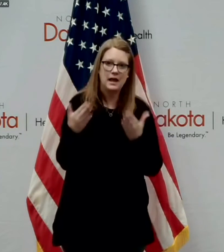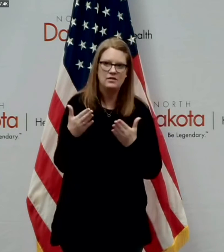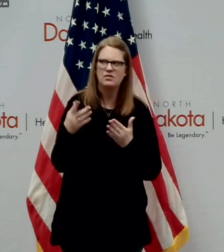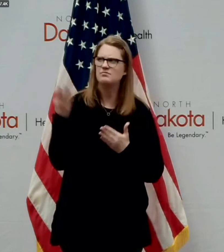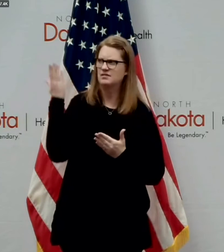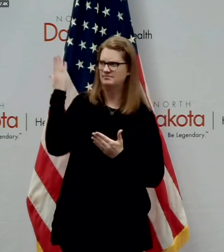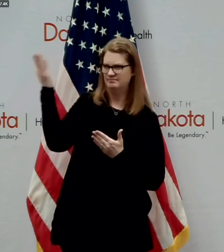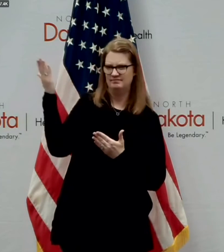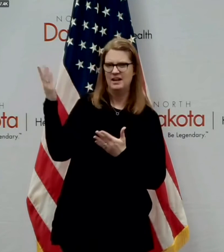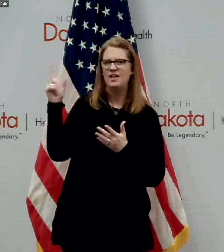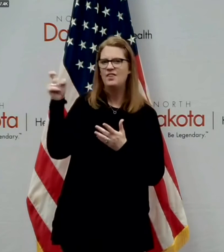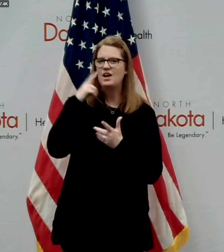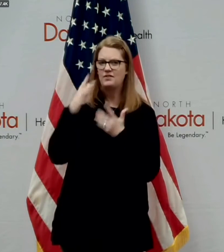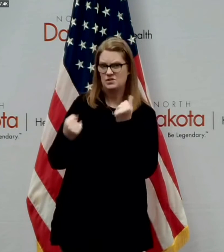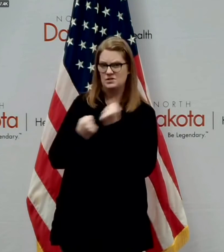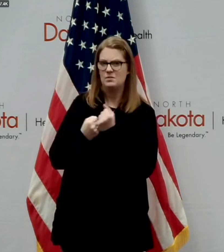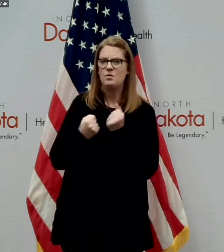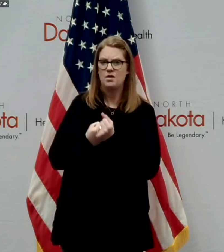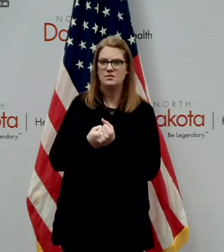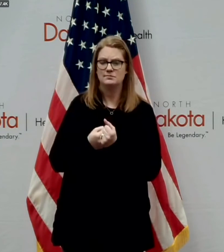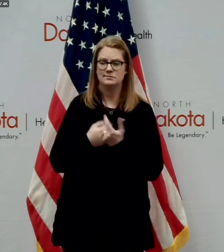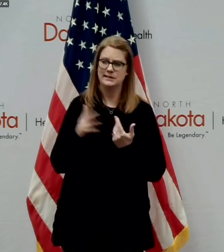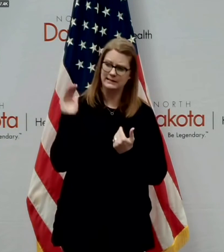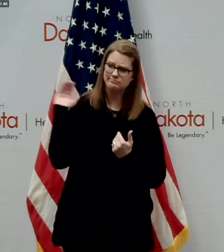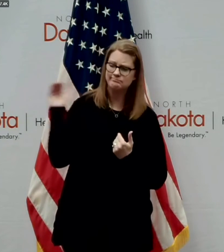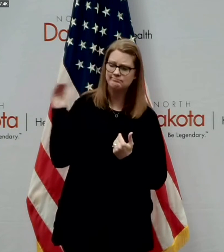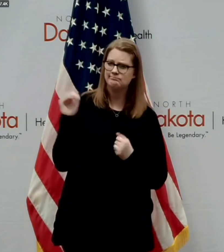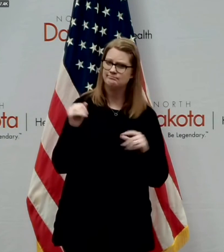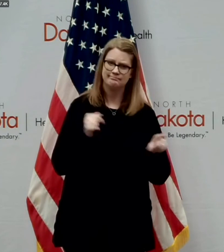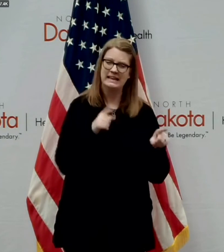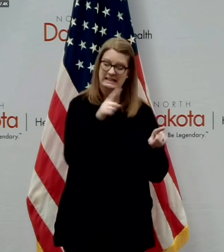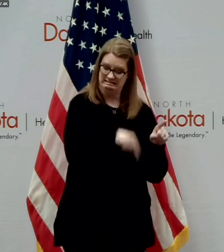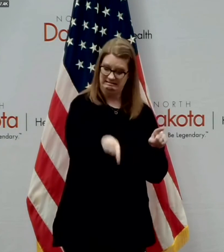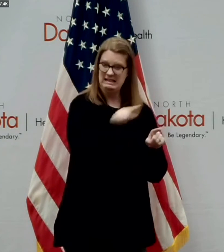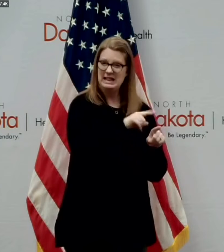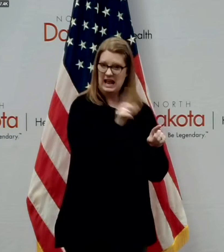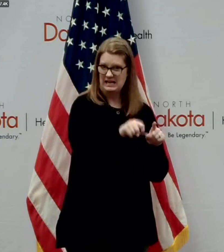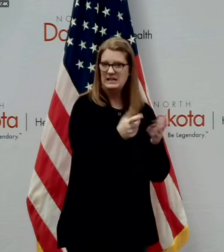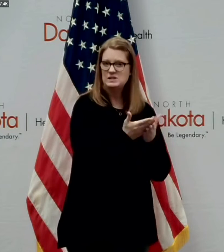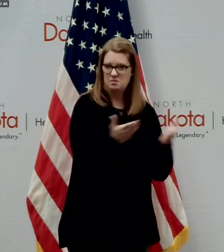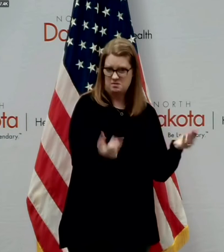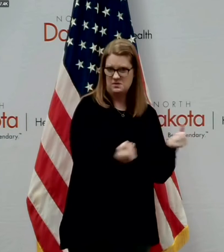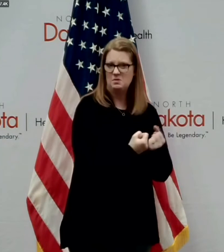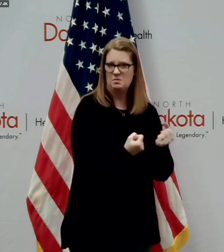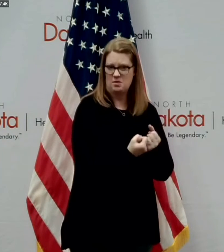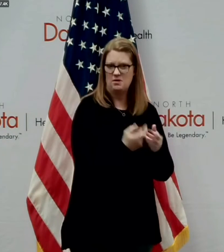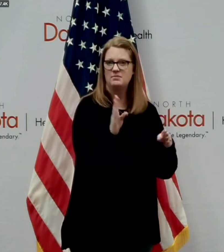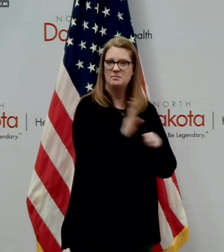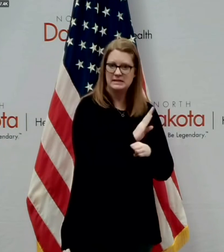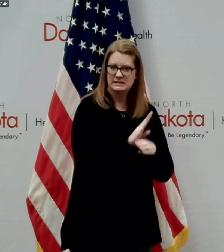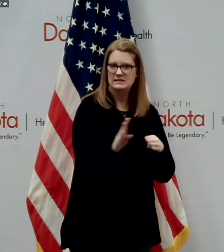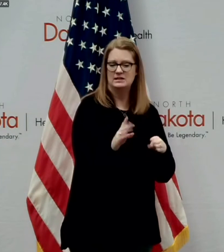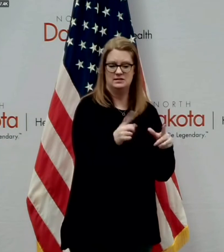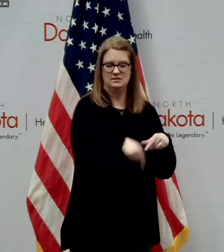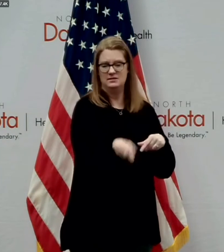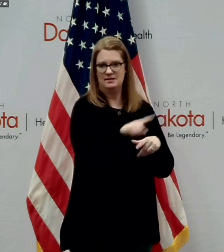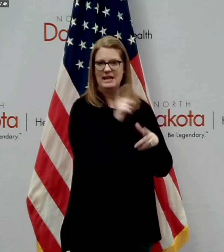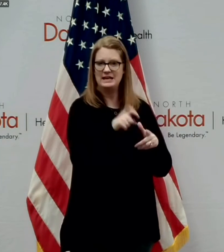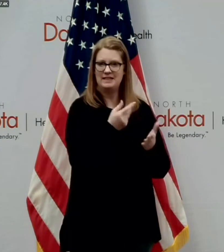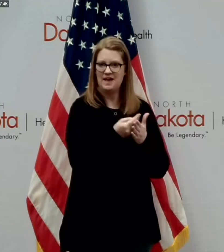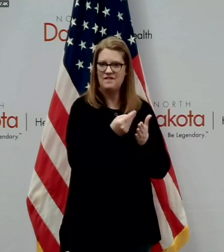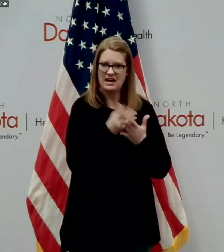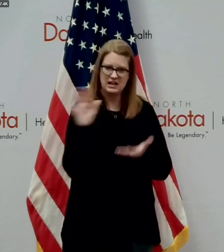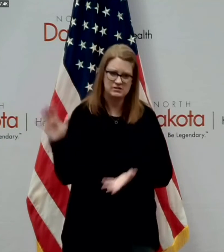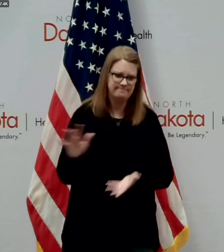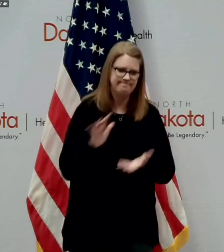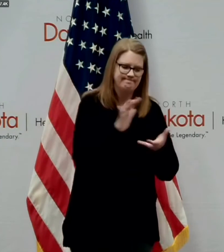support in making sure that we get those resources and financial needs to our tribal nations and businesses. So we'll continue to